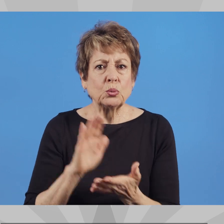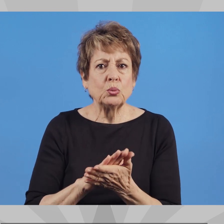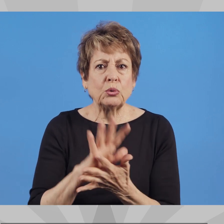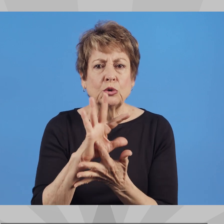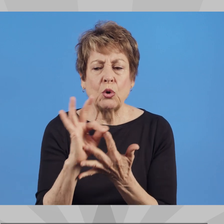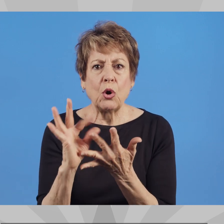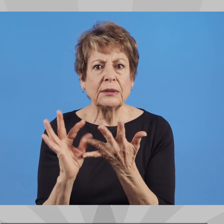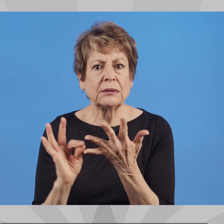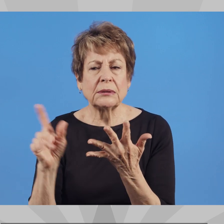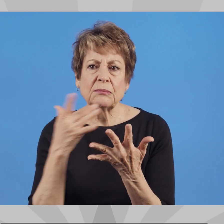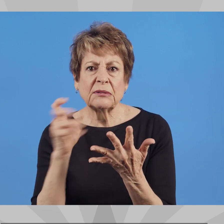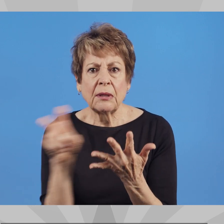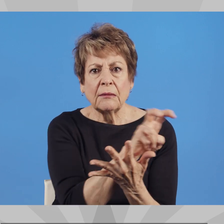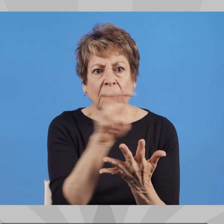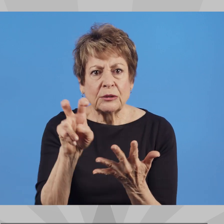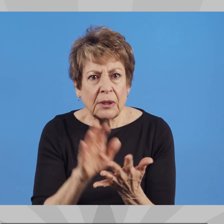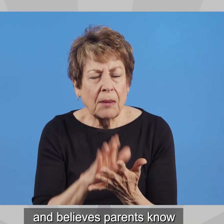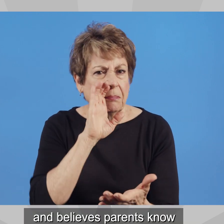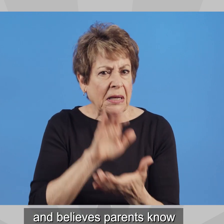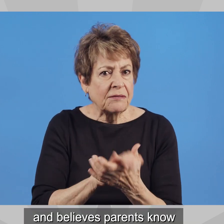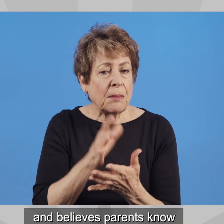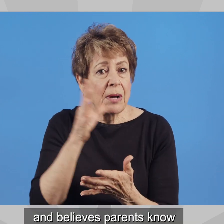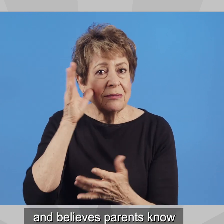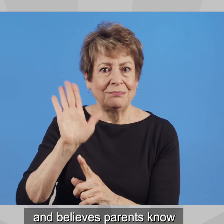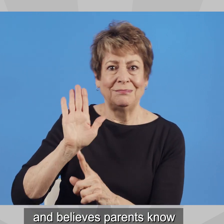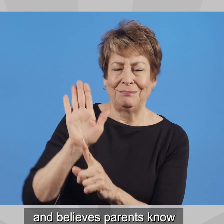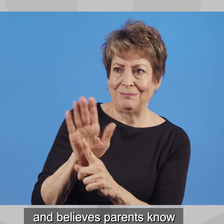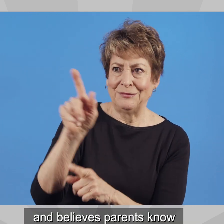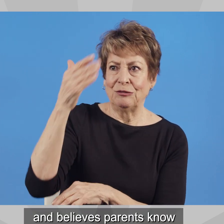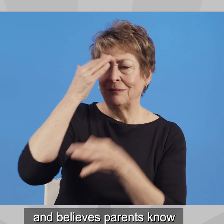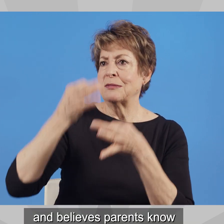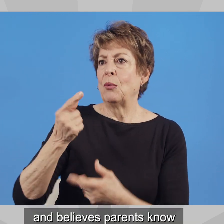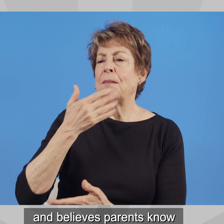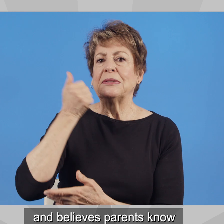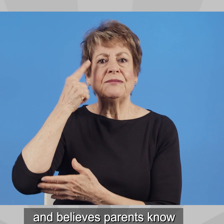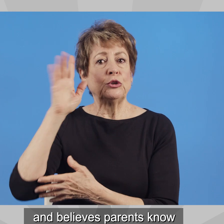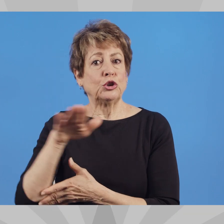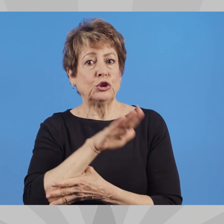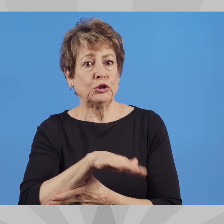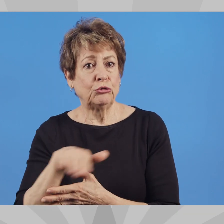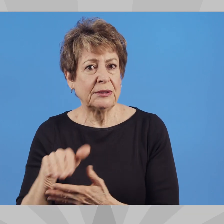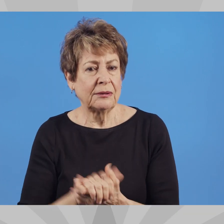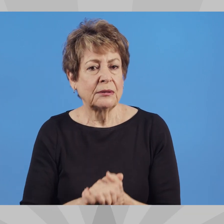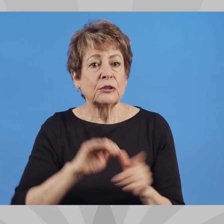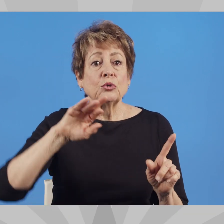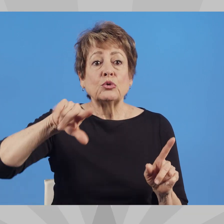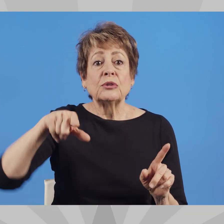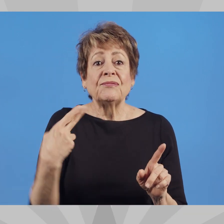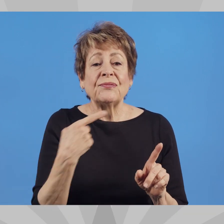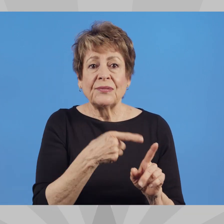He's protecting school choice options and believes parents know what's best for their children.